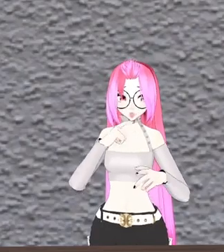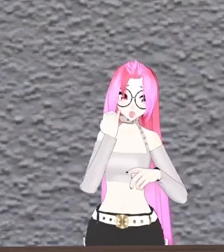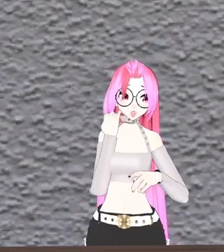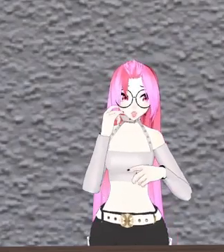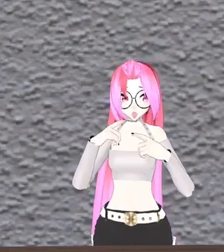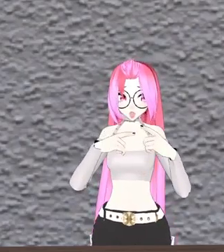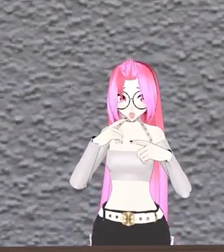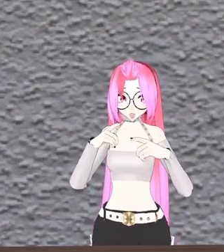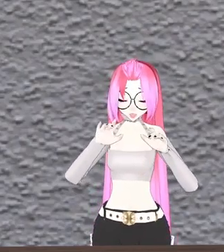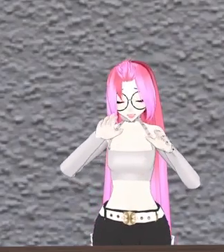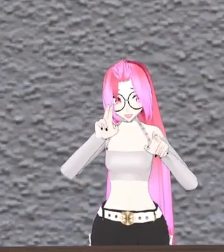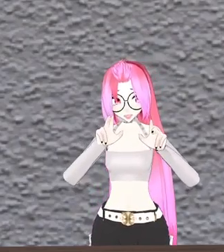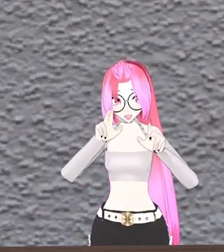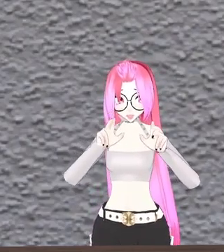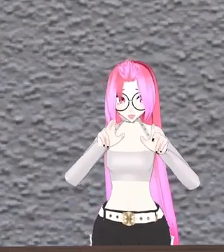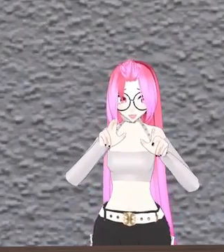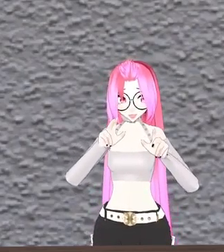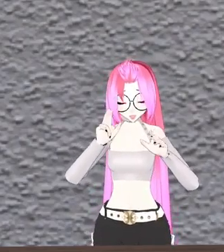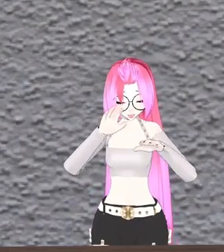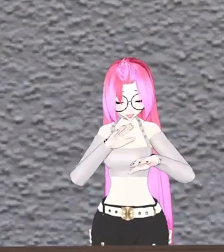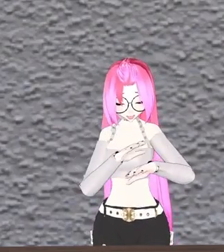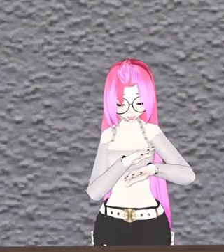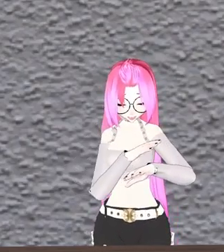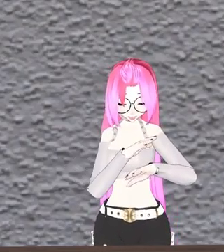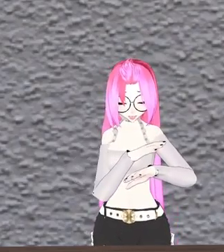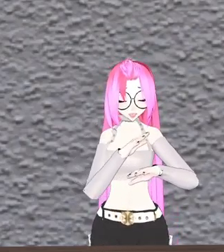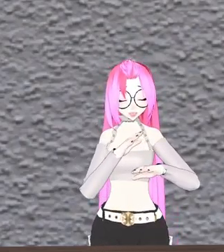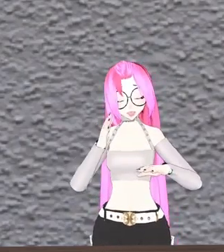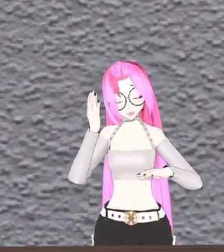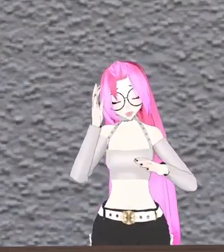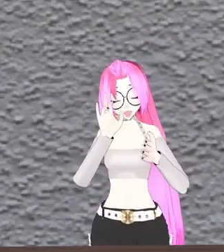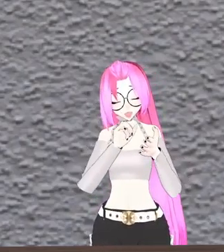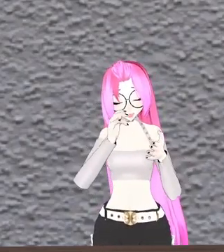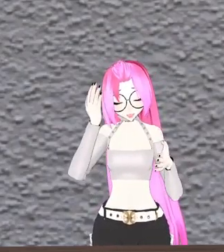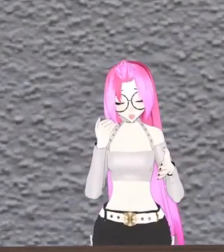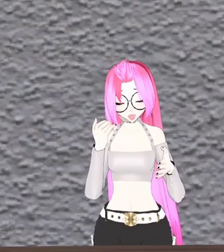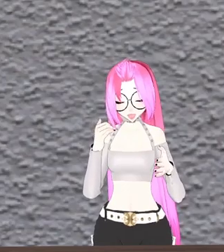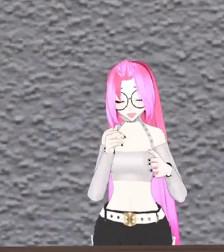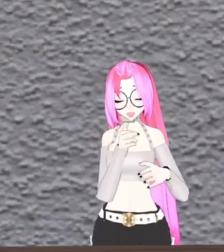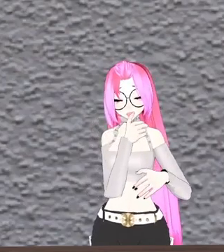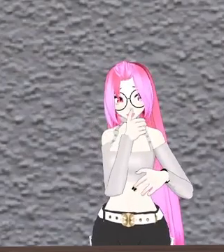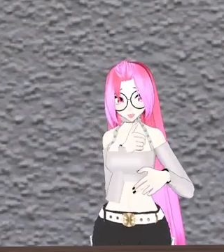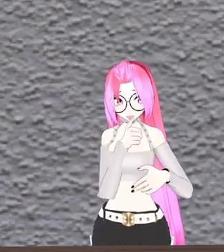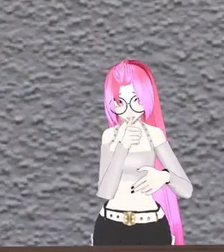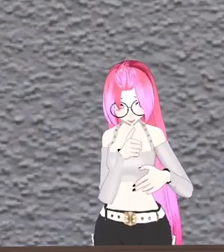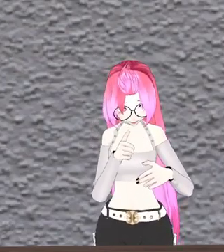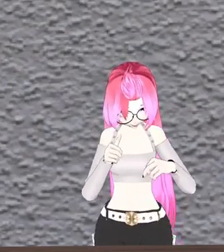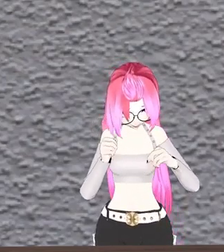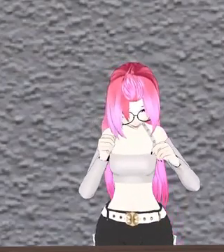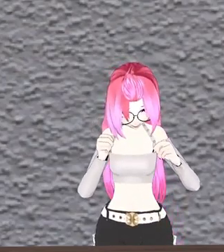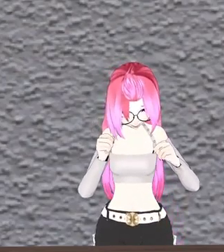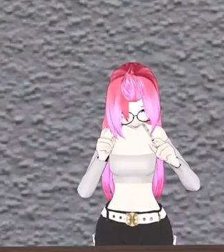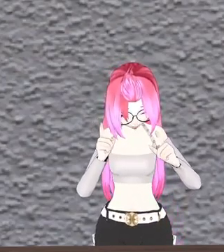if my sign seems a bit awkward or I have to slow down a bit, that's why. So just be a little bit more patient with me than